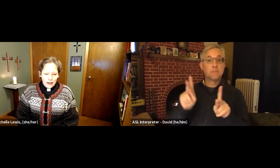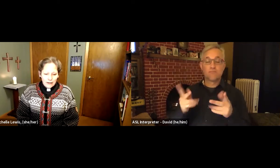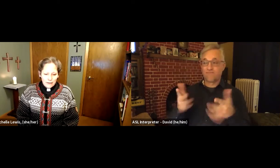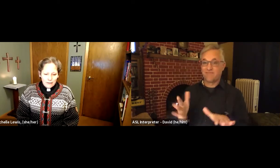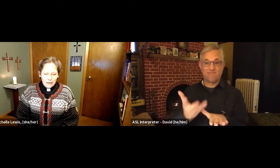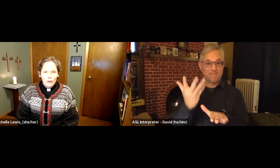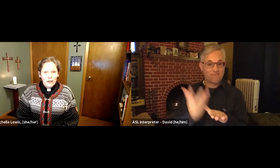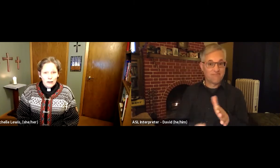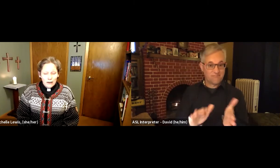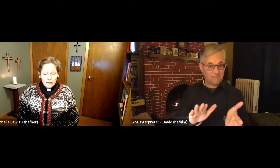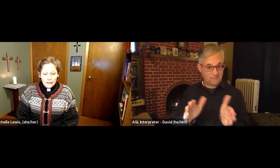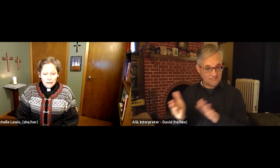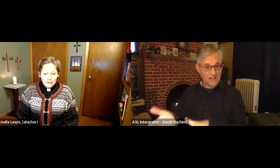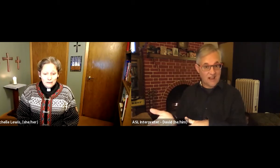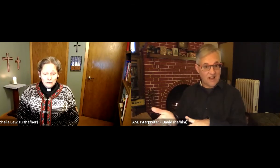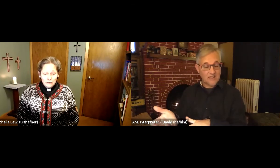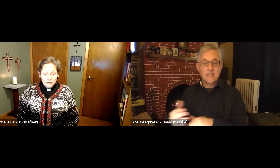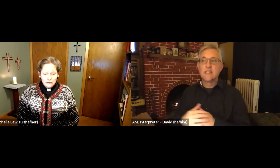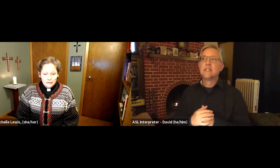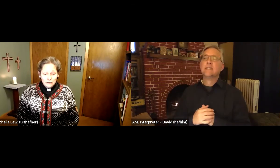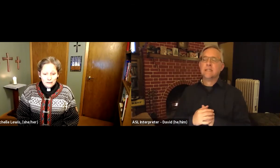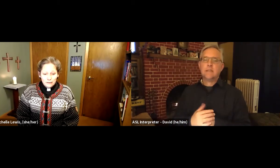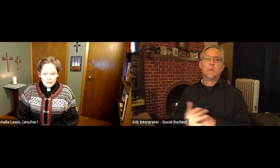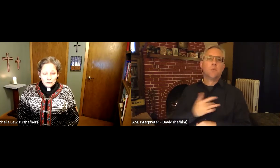have died that we loved.